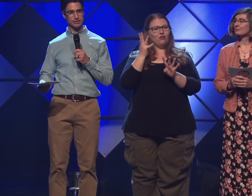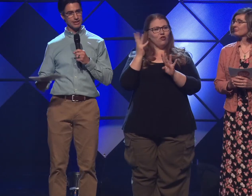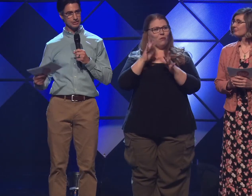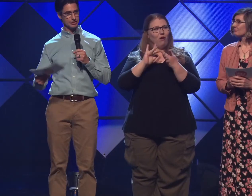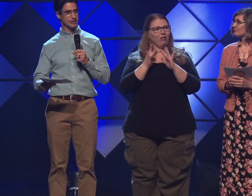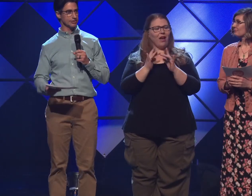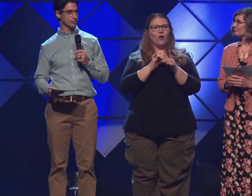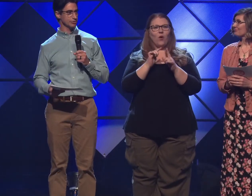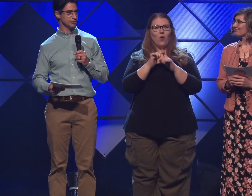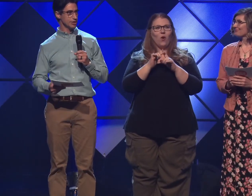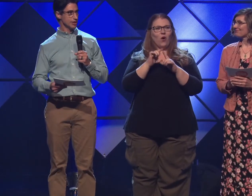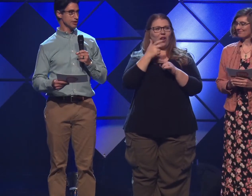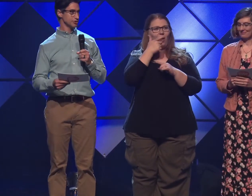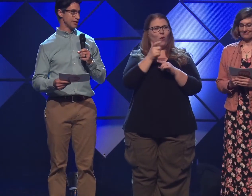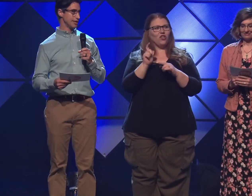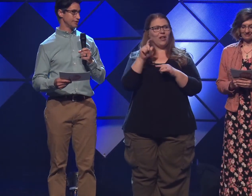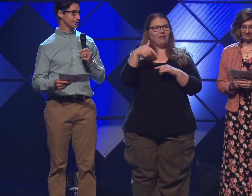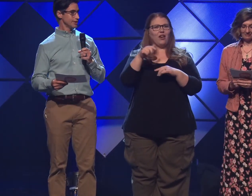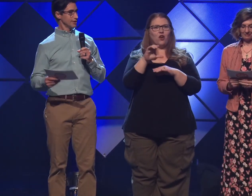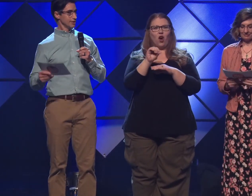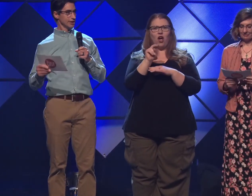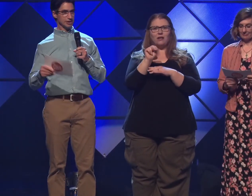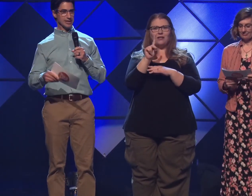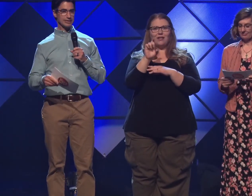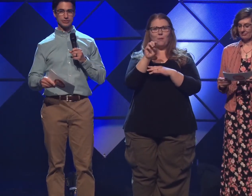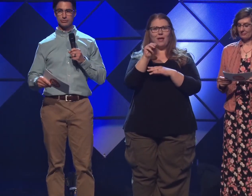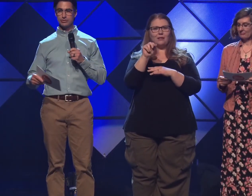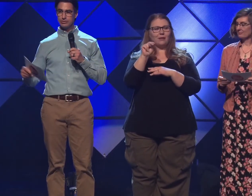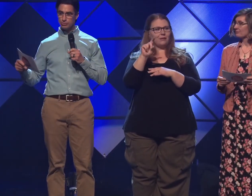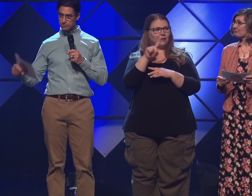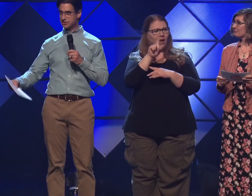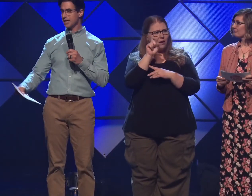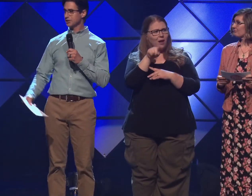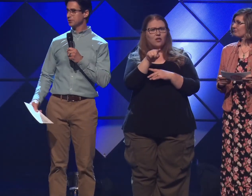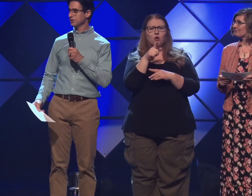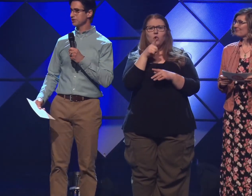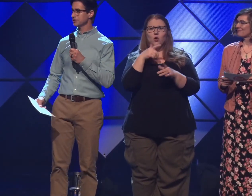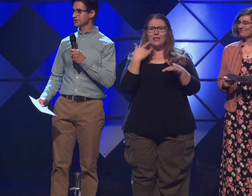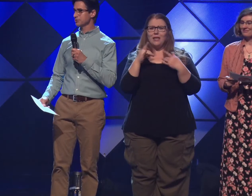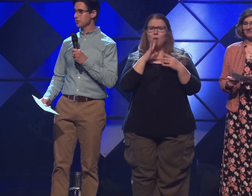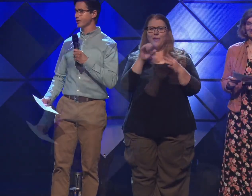or catching us down the road on demand. Now, let me ask you, who's